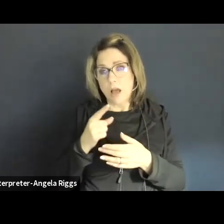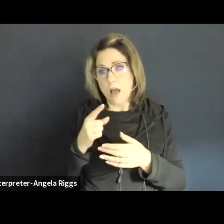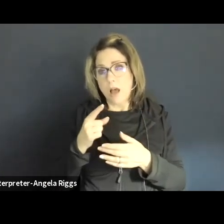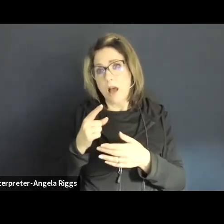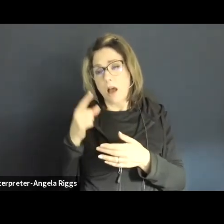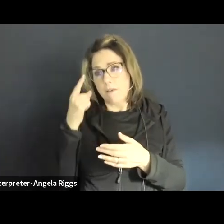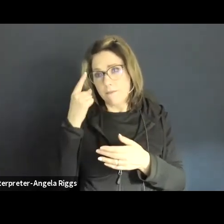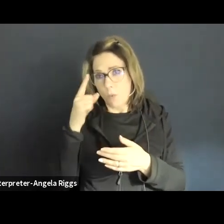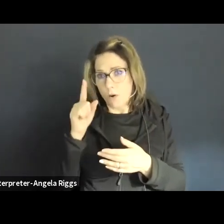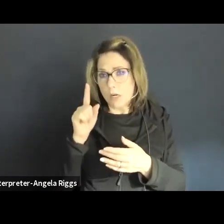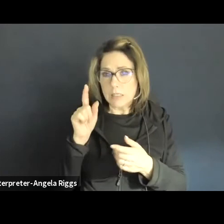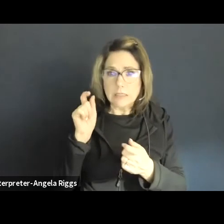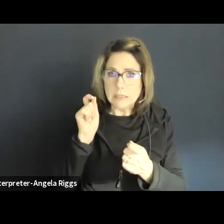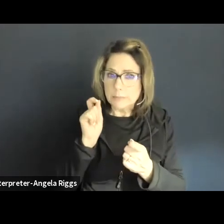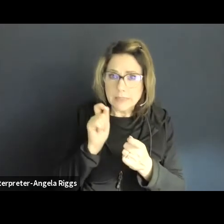specific